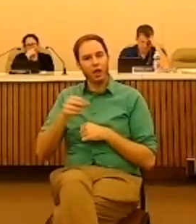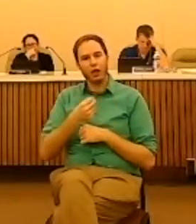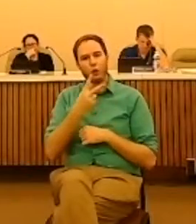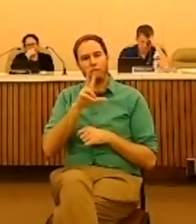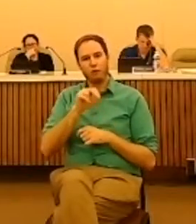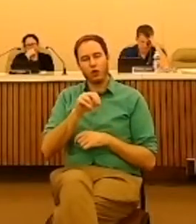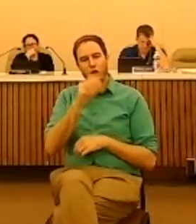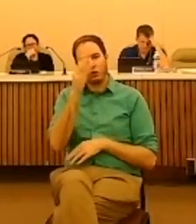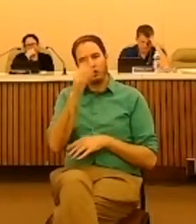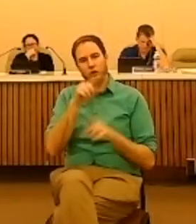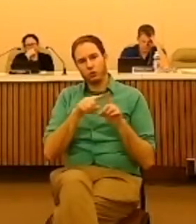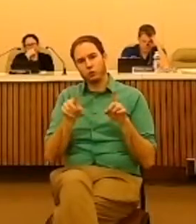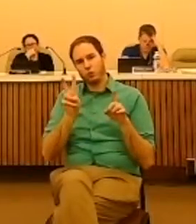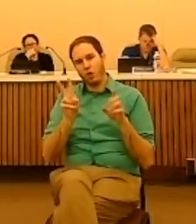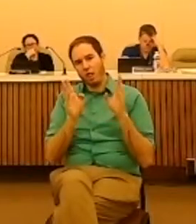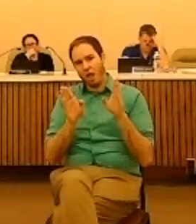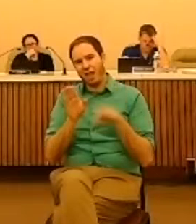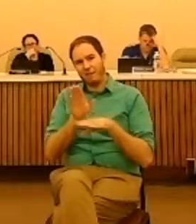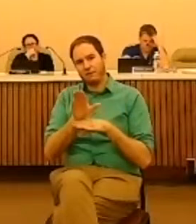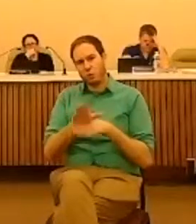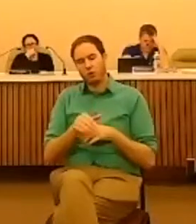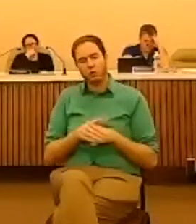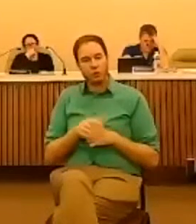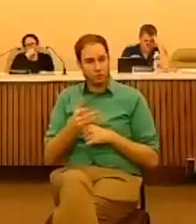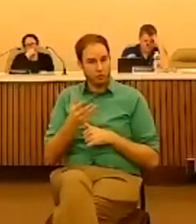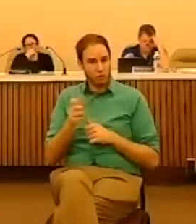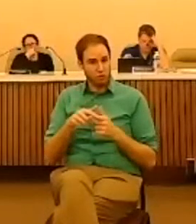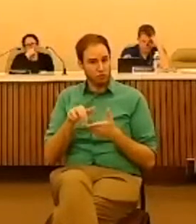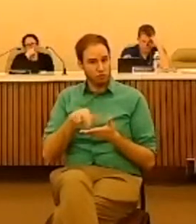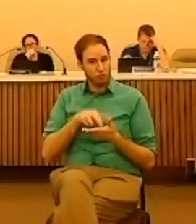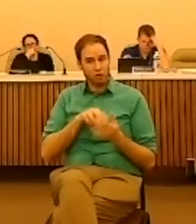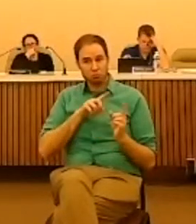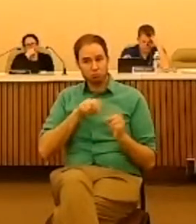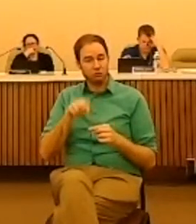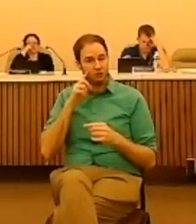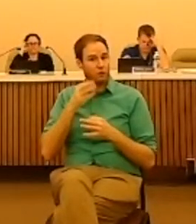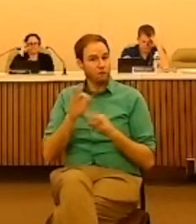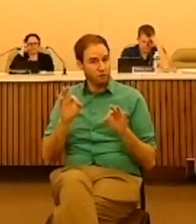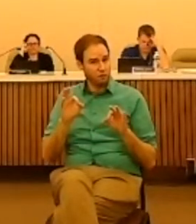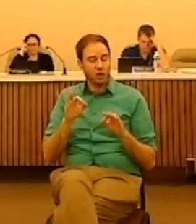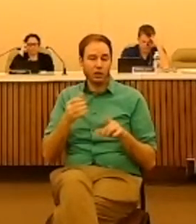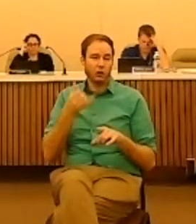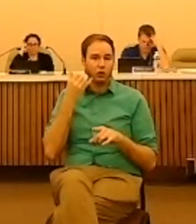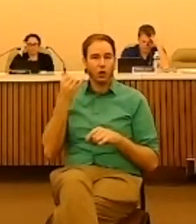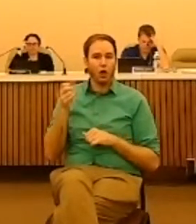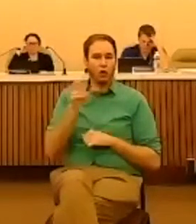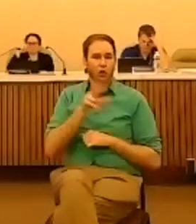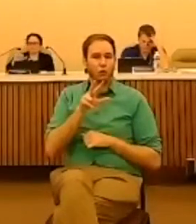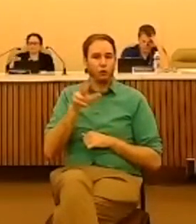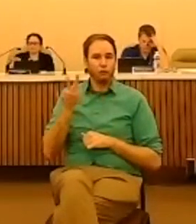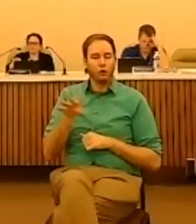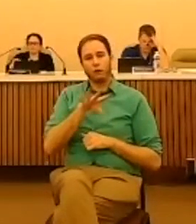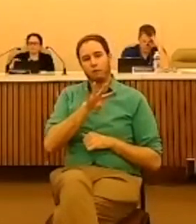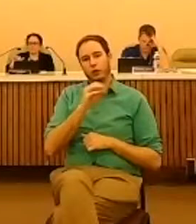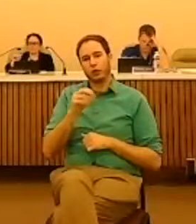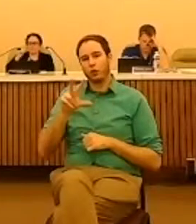12:30 PM to 2. And if you want to register for this free event, you can call